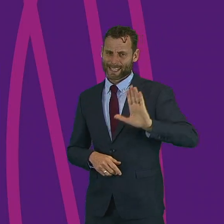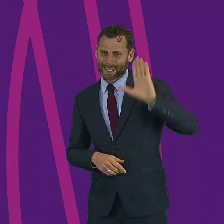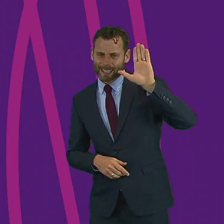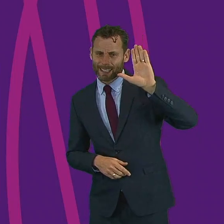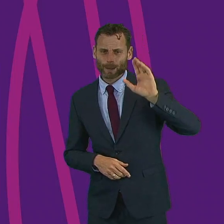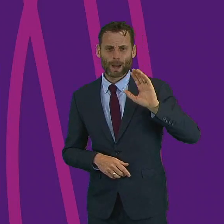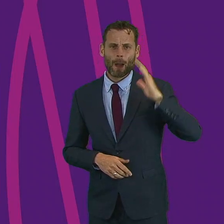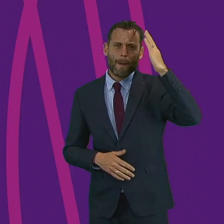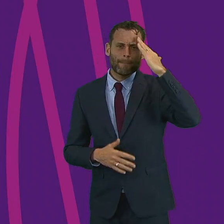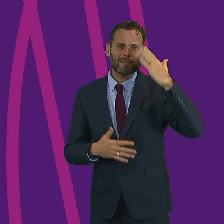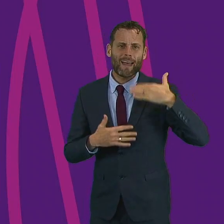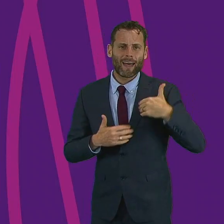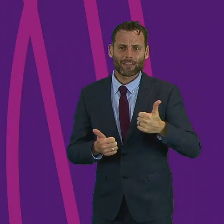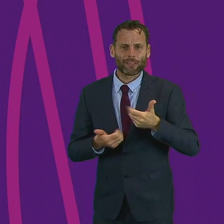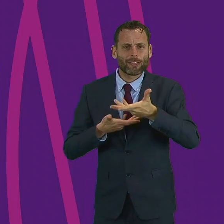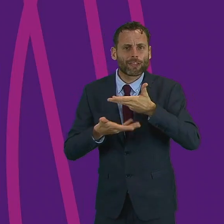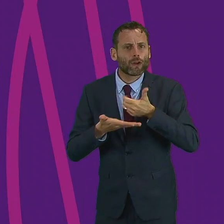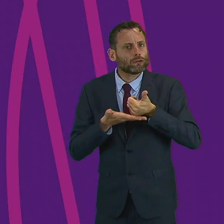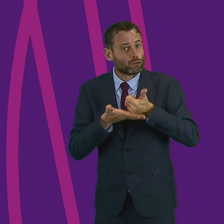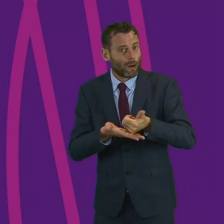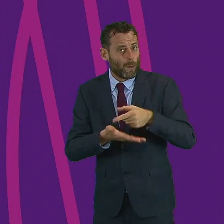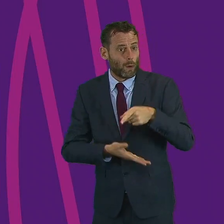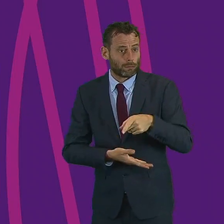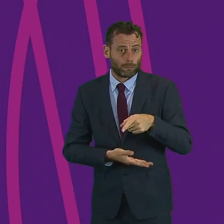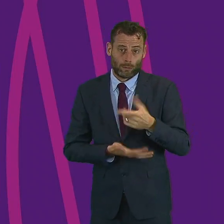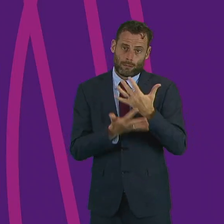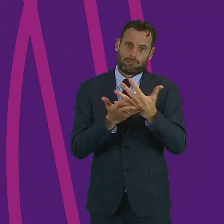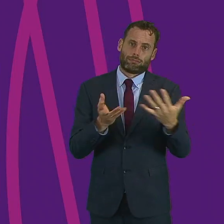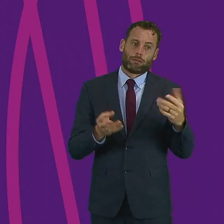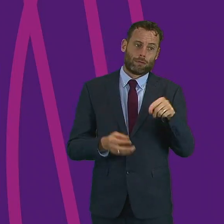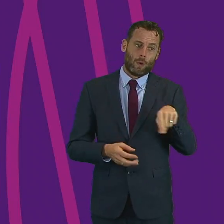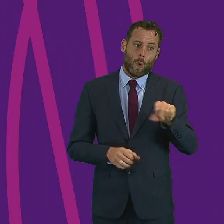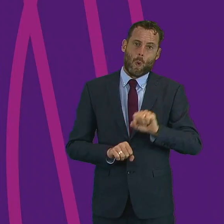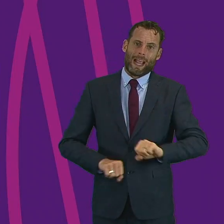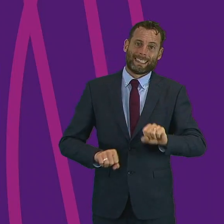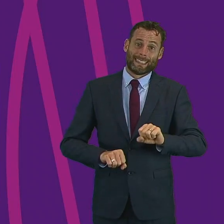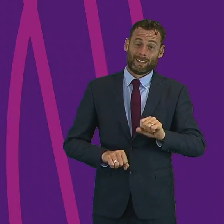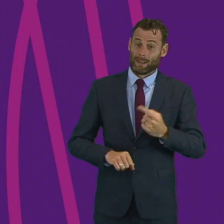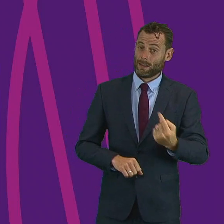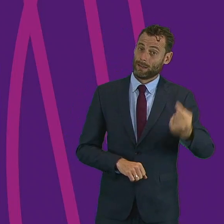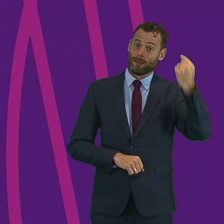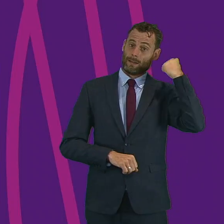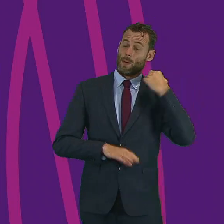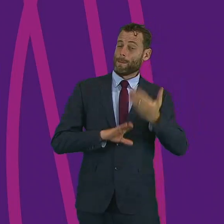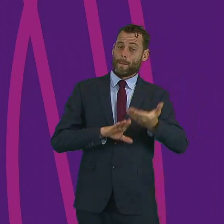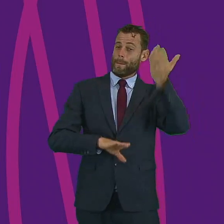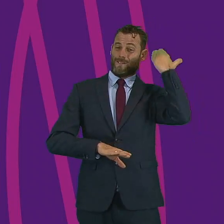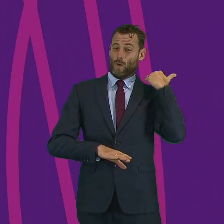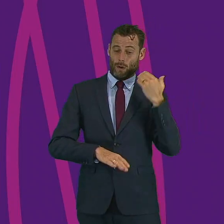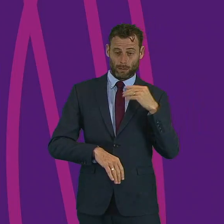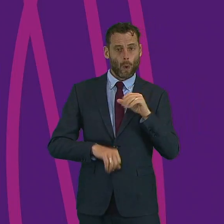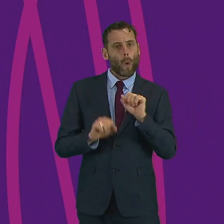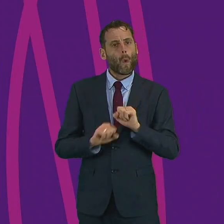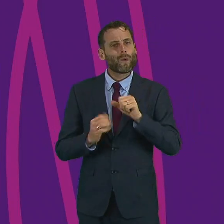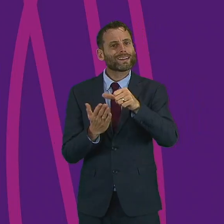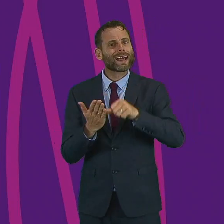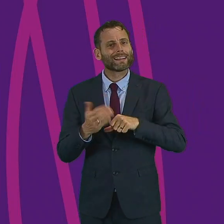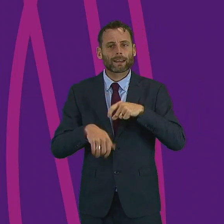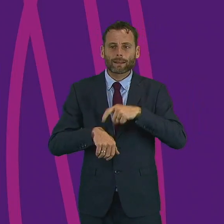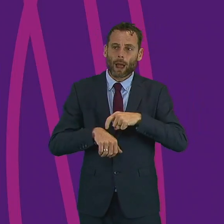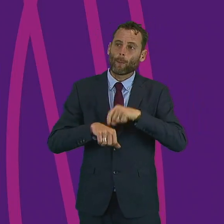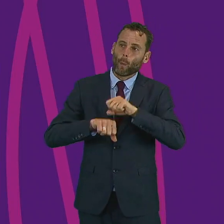nothing to replace it at the end of October, then we will see a large number of avoidable redundancies. And I don't think anybody, regardless of